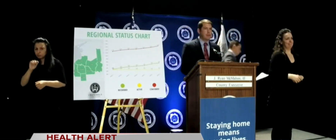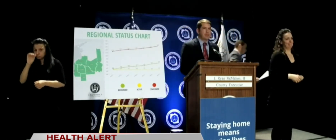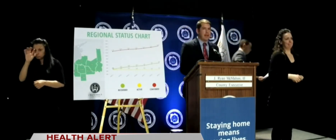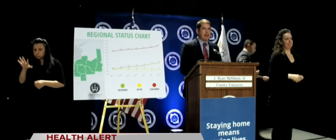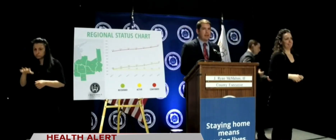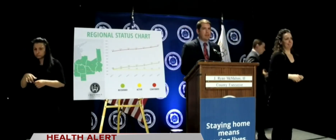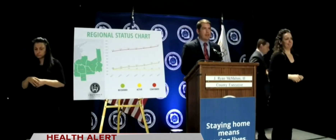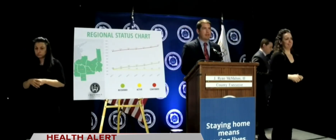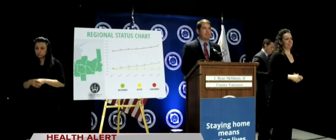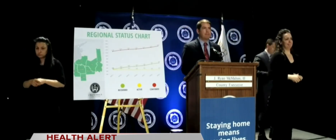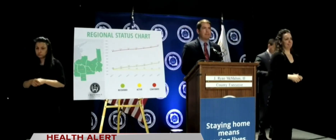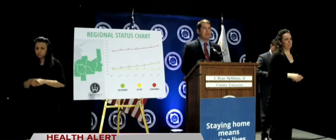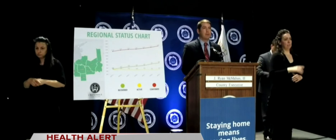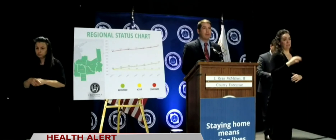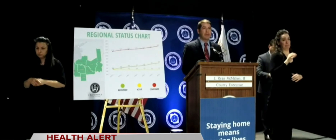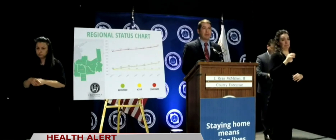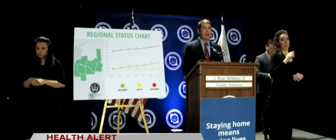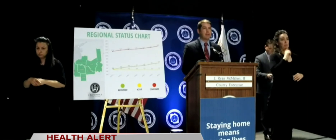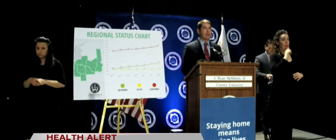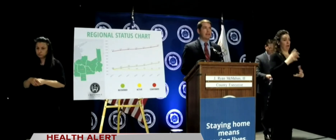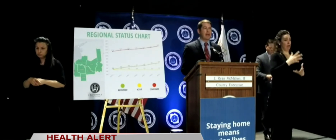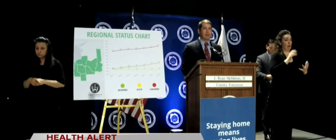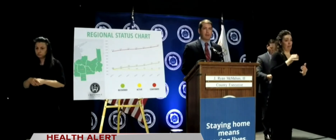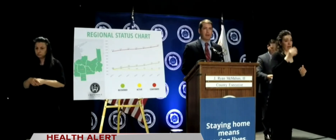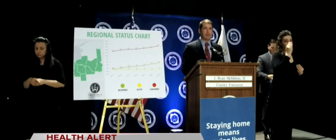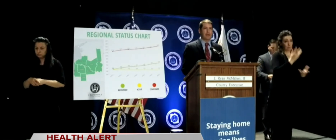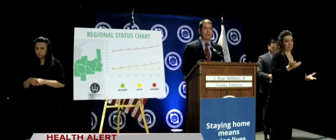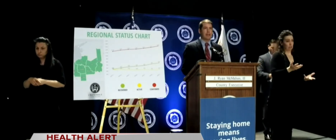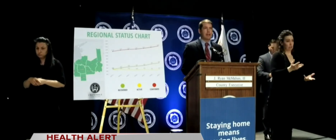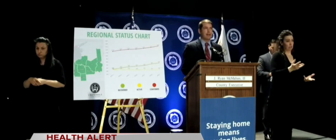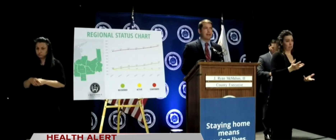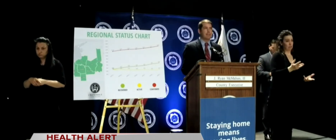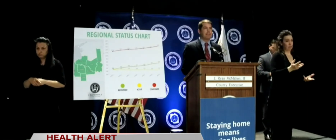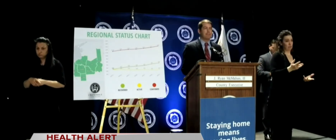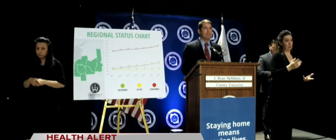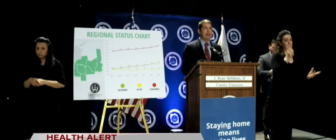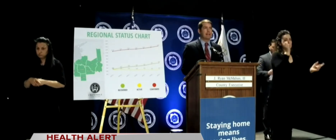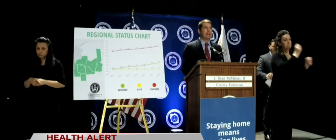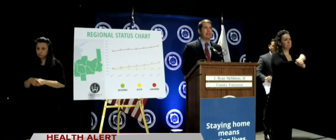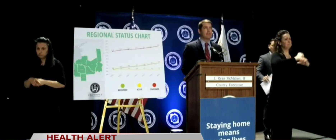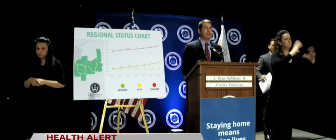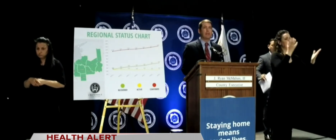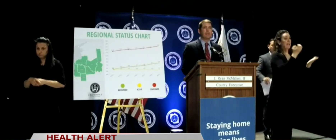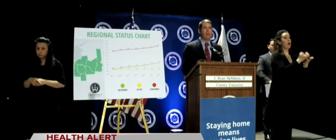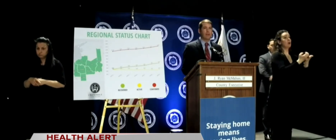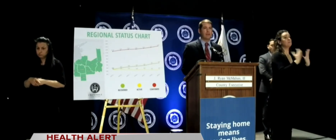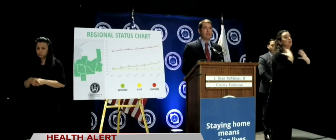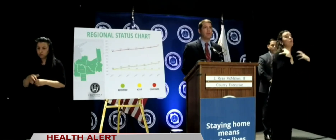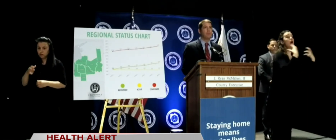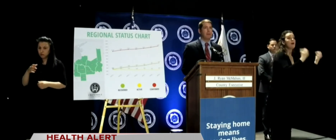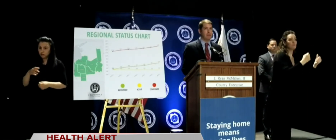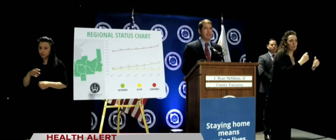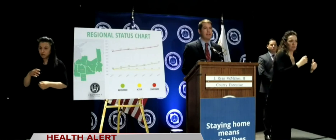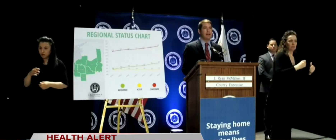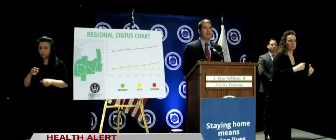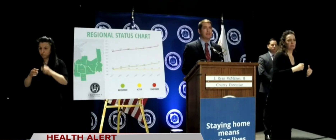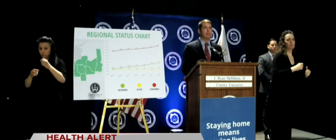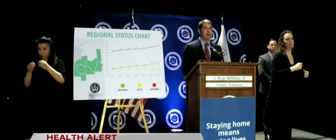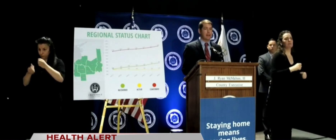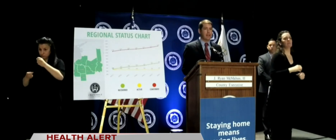Not too much to add other than, when you think about economic recovery, I can think of only one $2